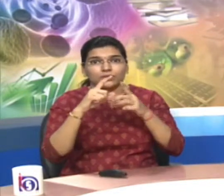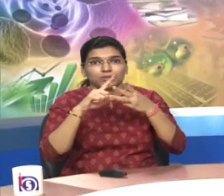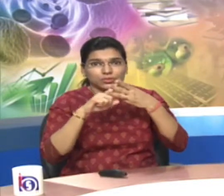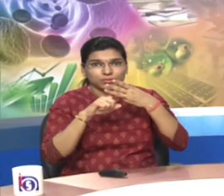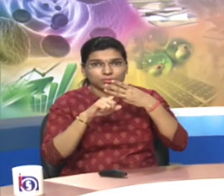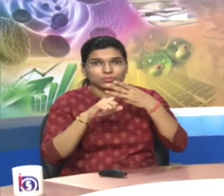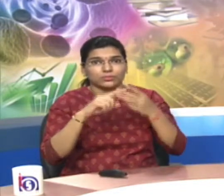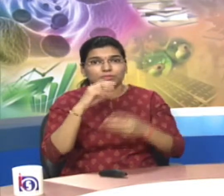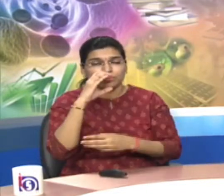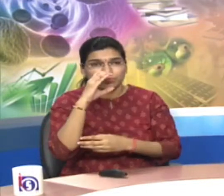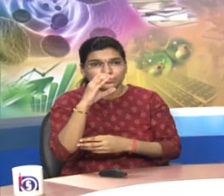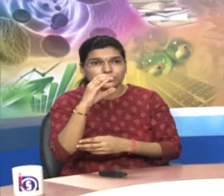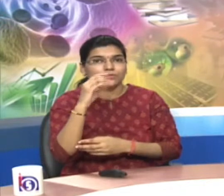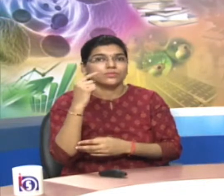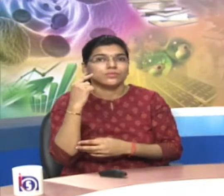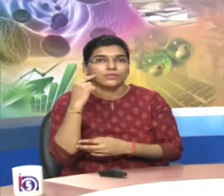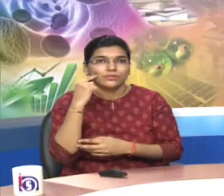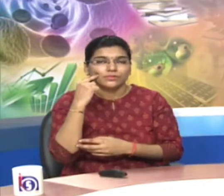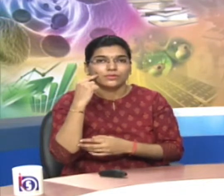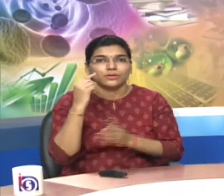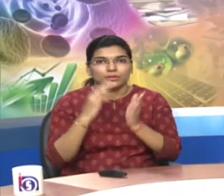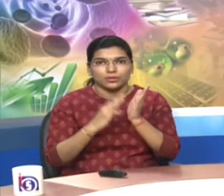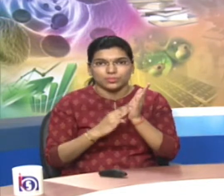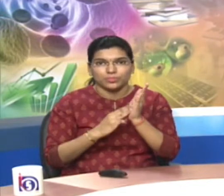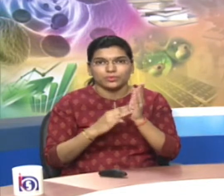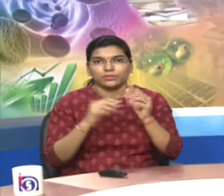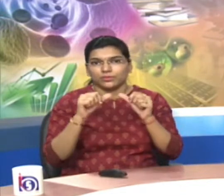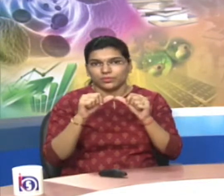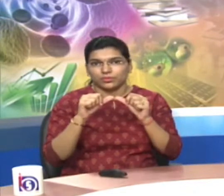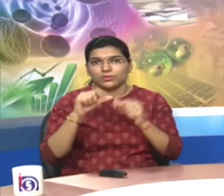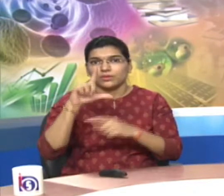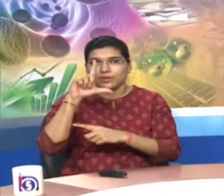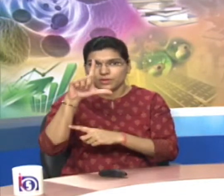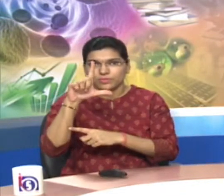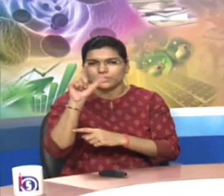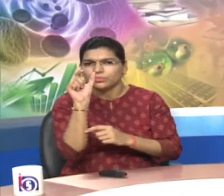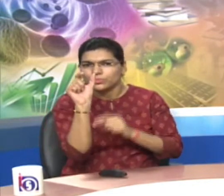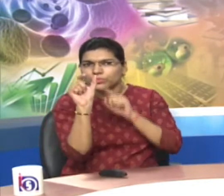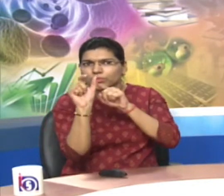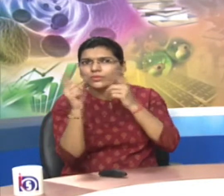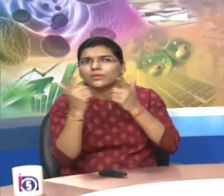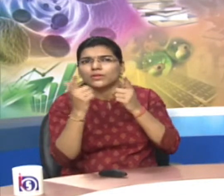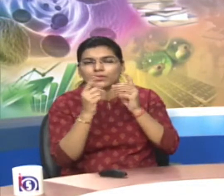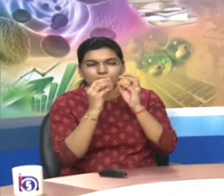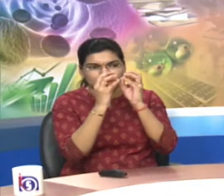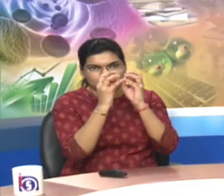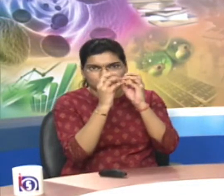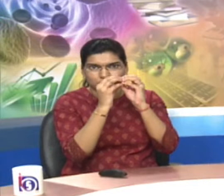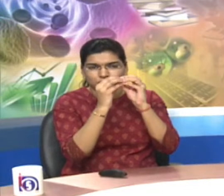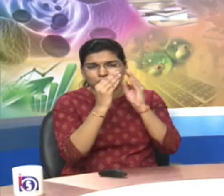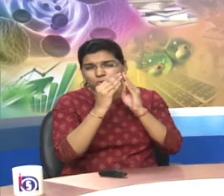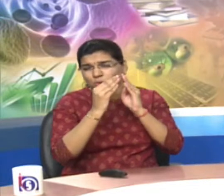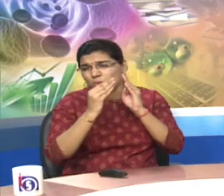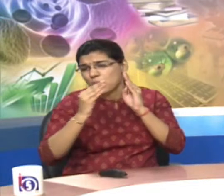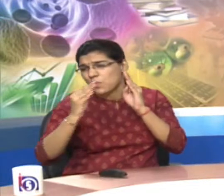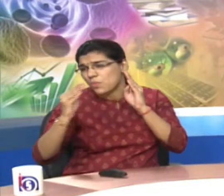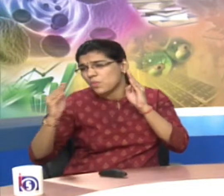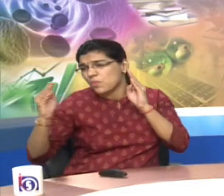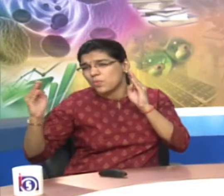decimal. You can see increase and decrease both together. What does it mean? Just for